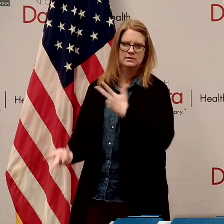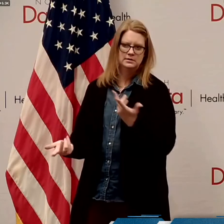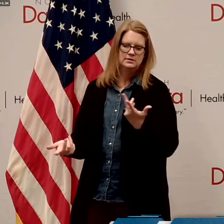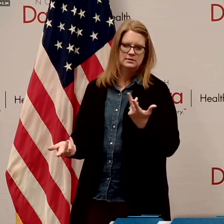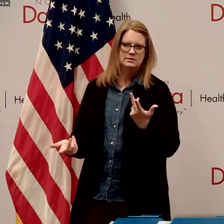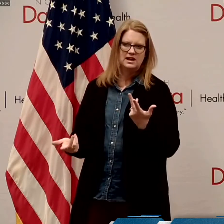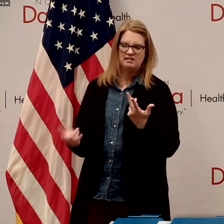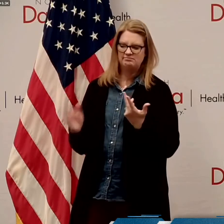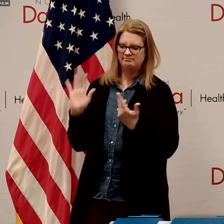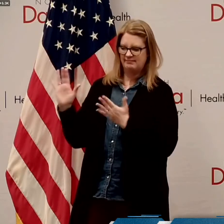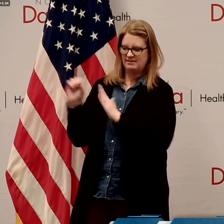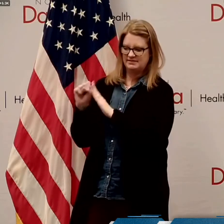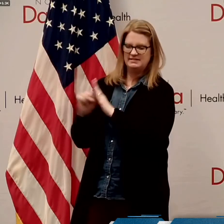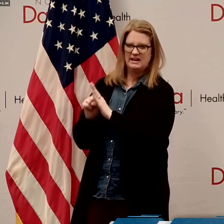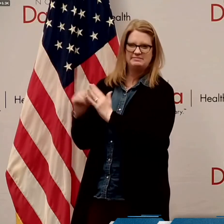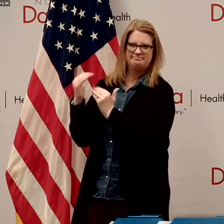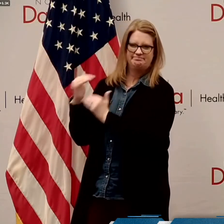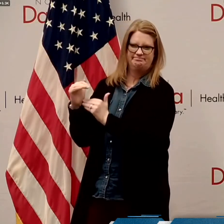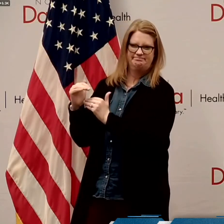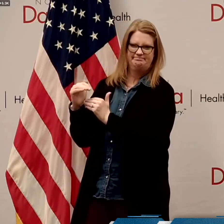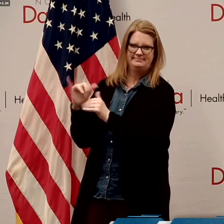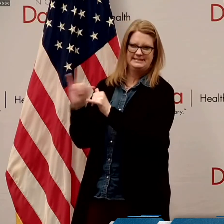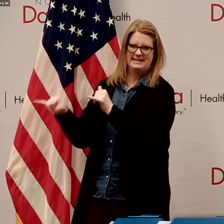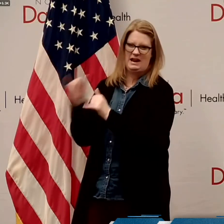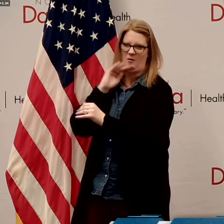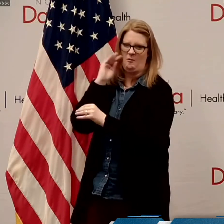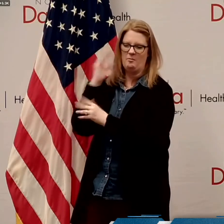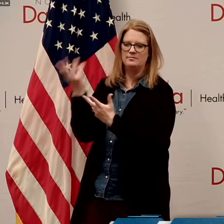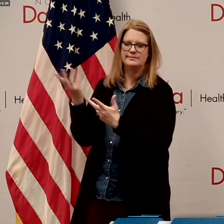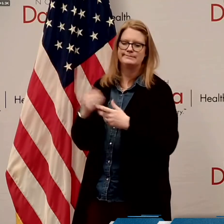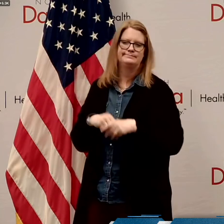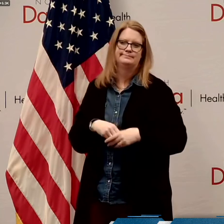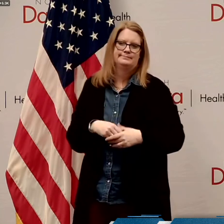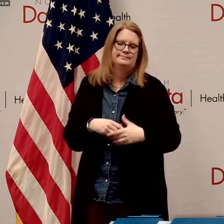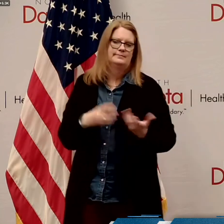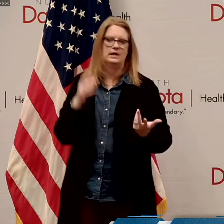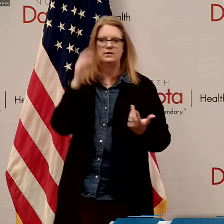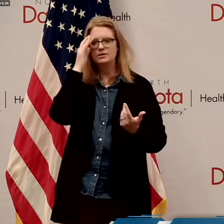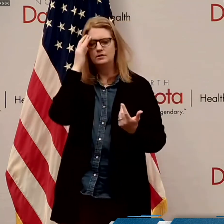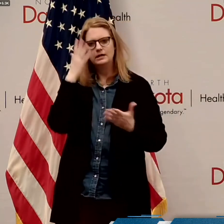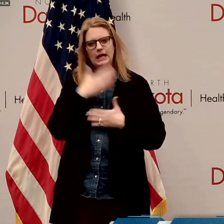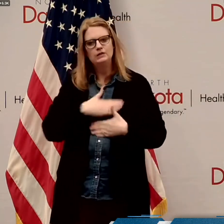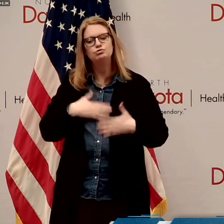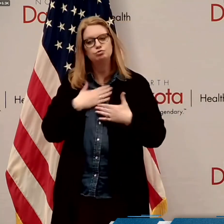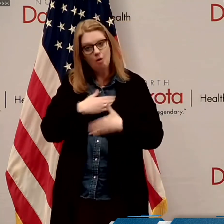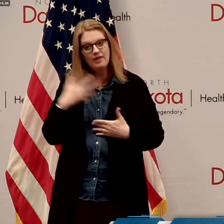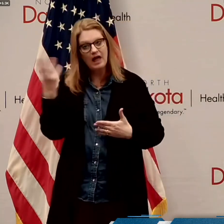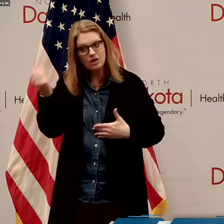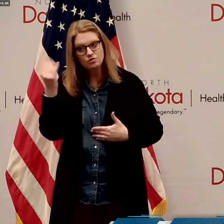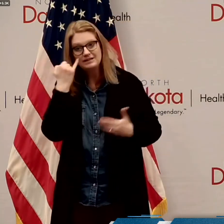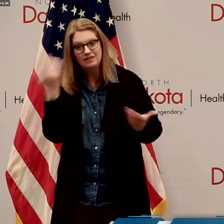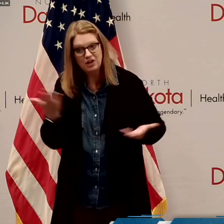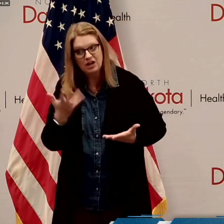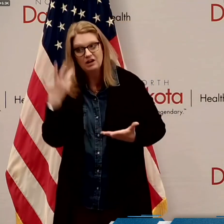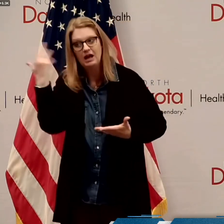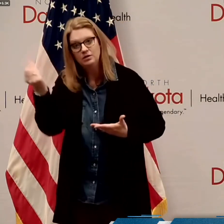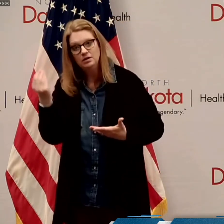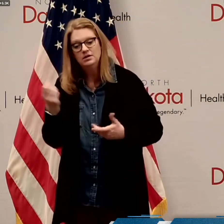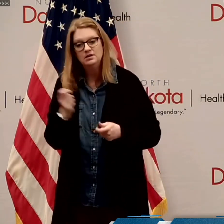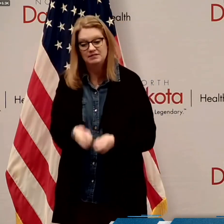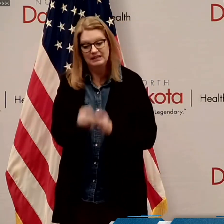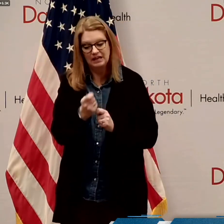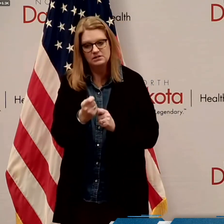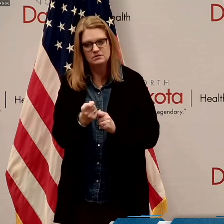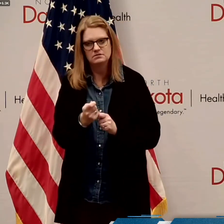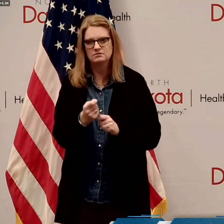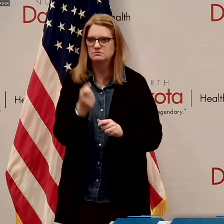want to make sure that, again, whether you're in state or out of state, if you're here, enjoy the great outdoors, catch a few great fish, but remember to